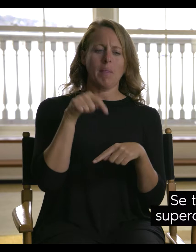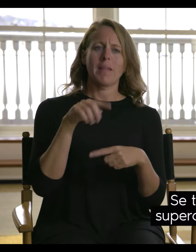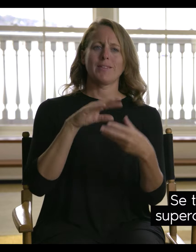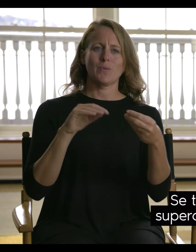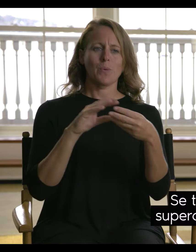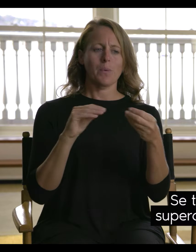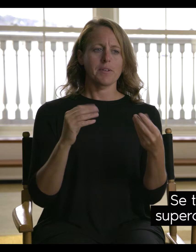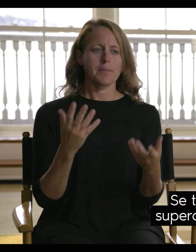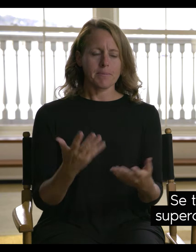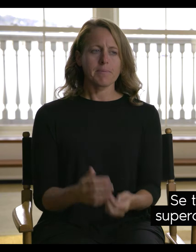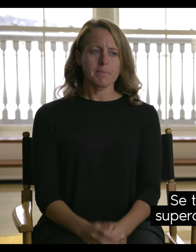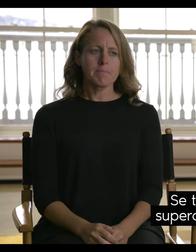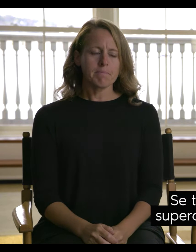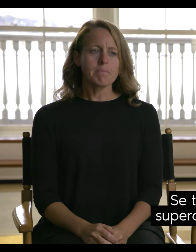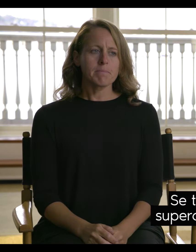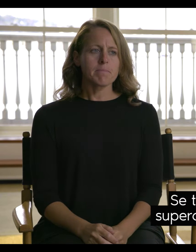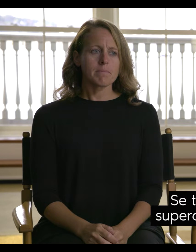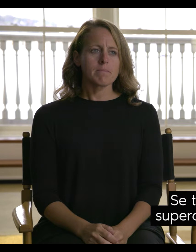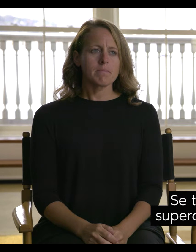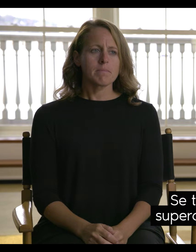It's about